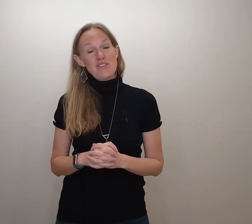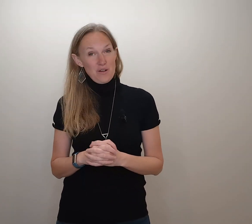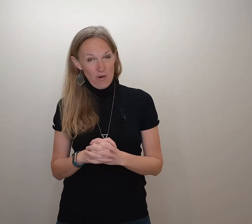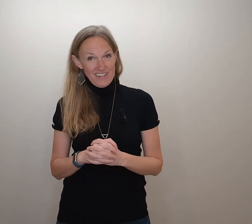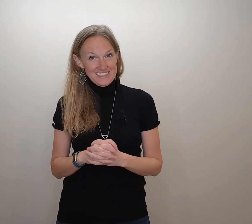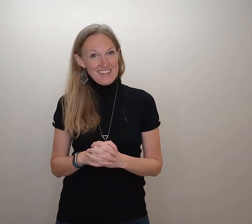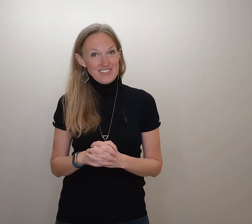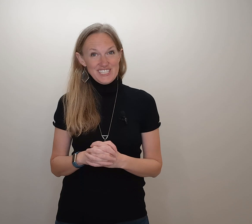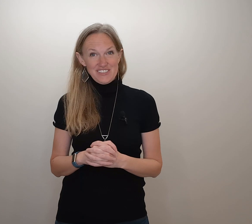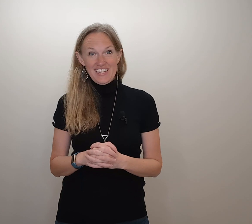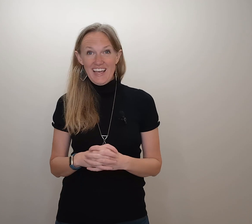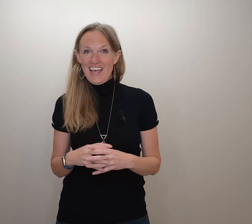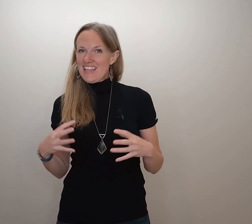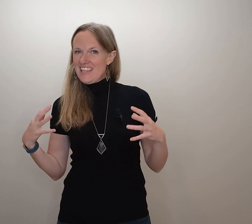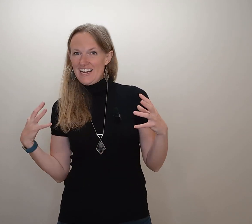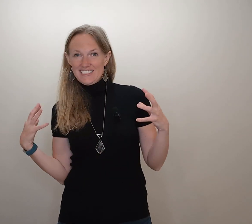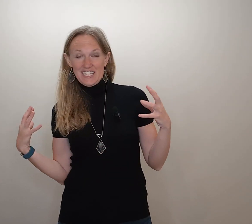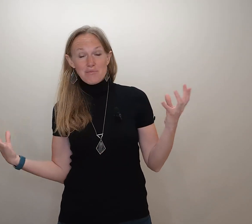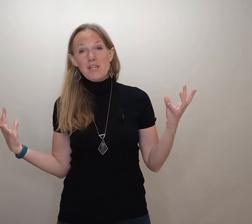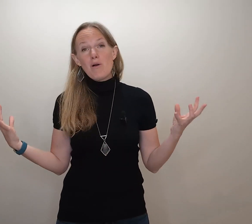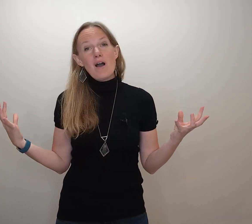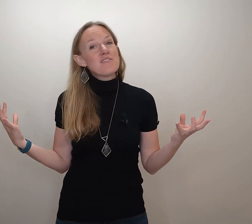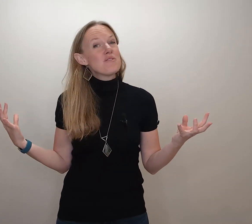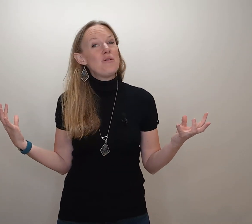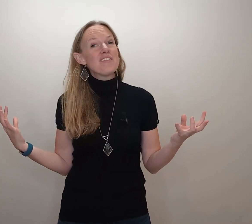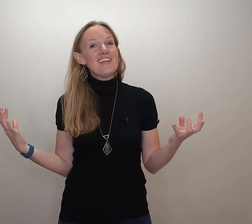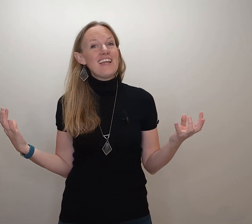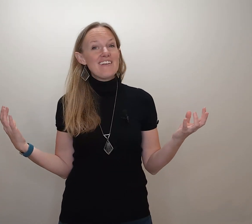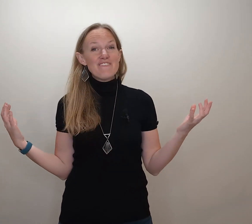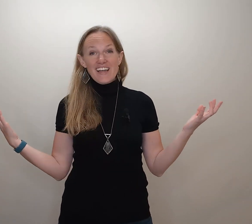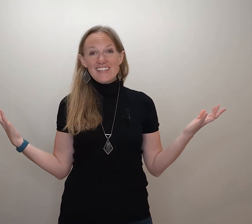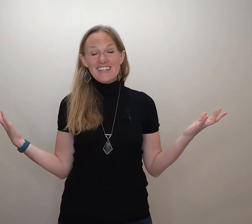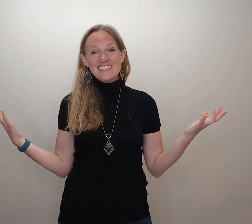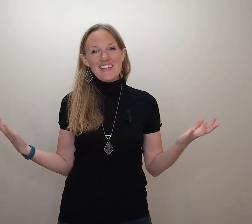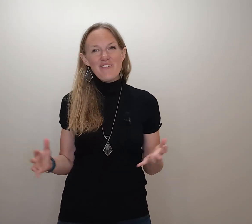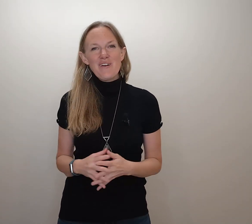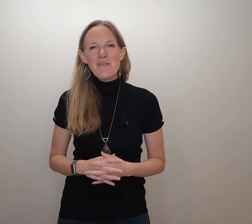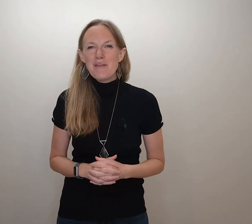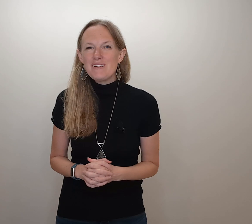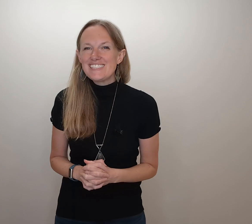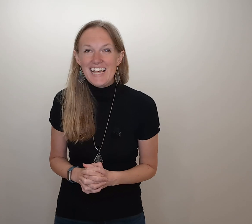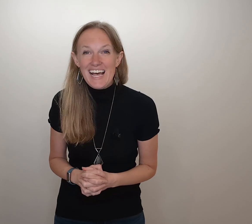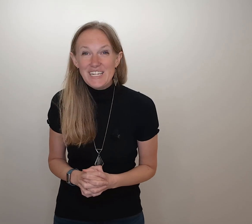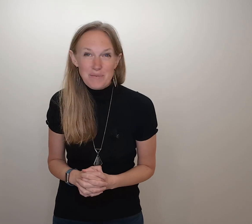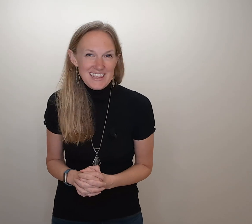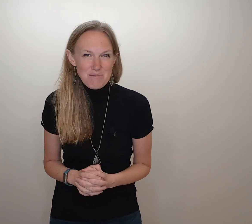the chorus and verse 3. Then on day 3, we'll walk through the whole thing. And finally, on day 4, we will sign with the